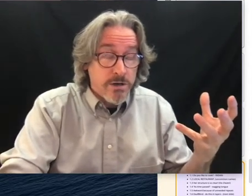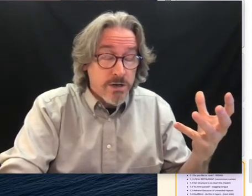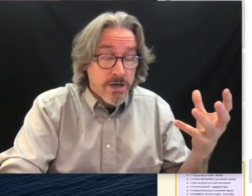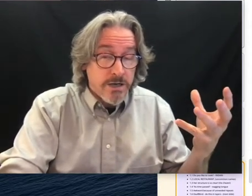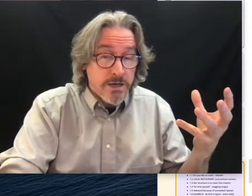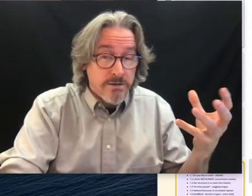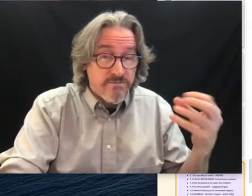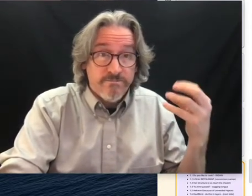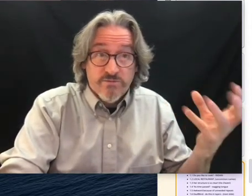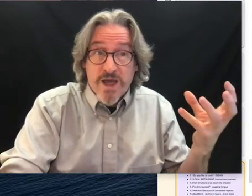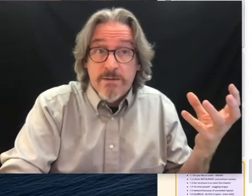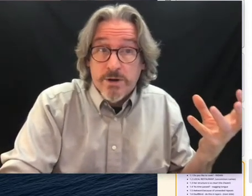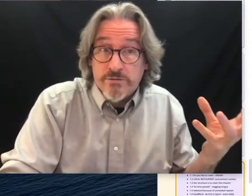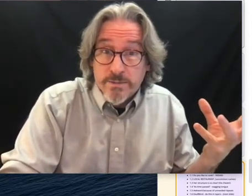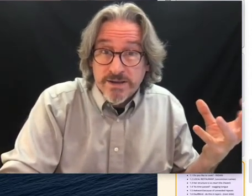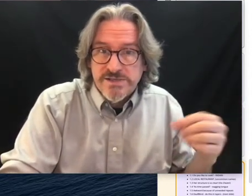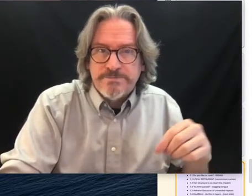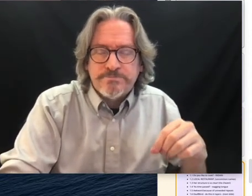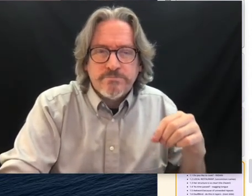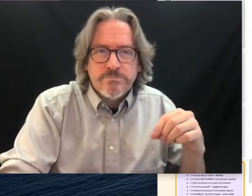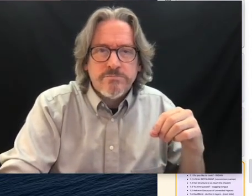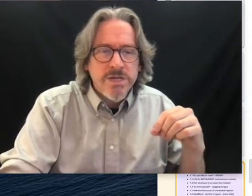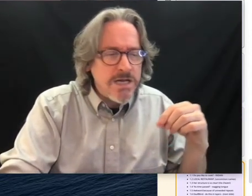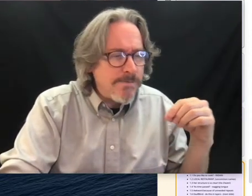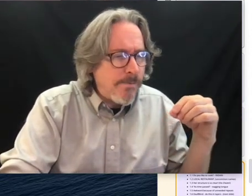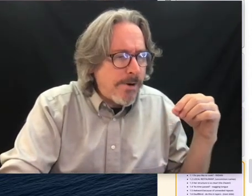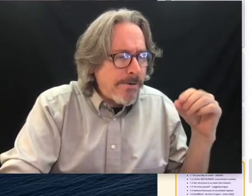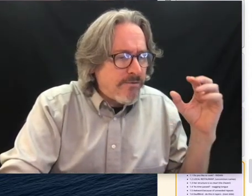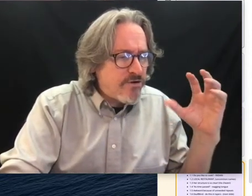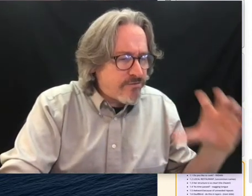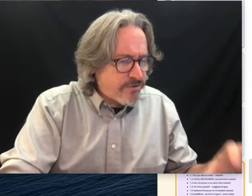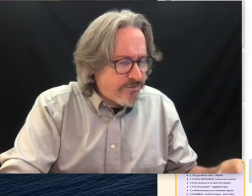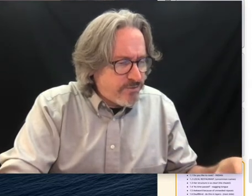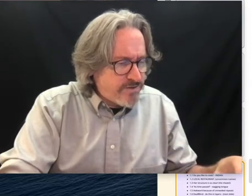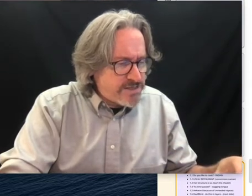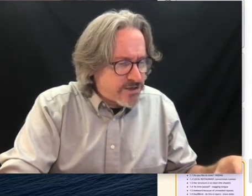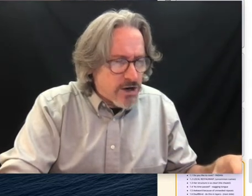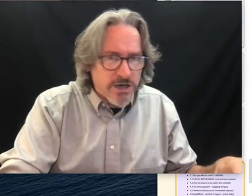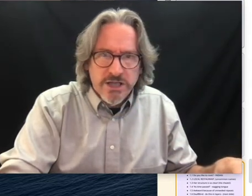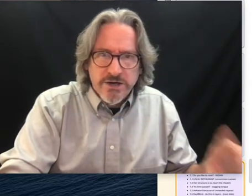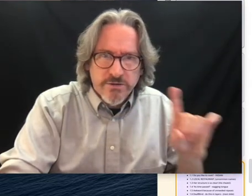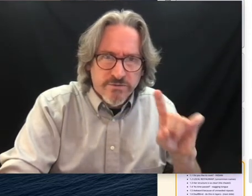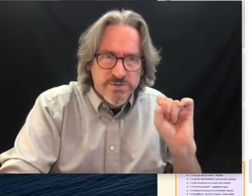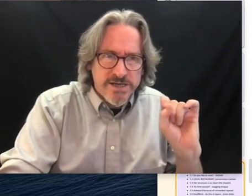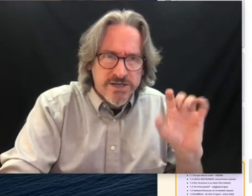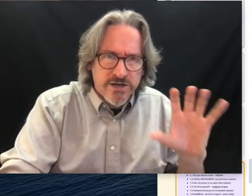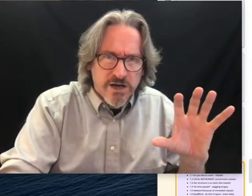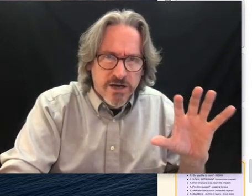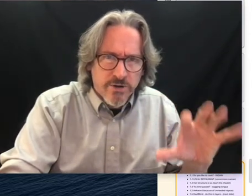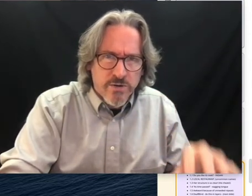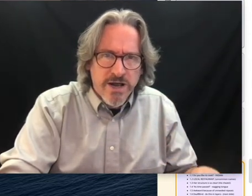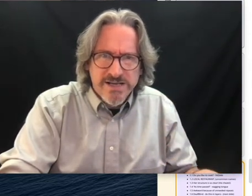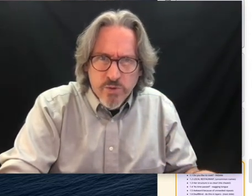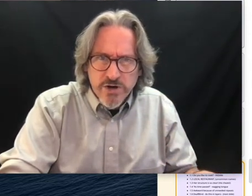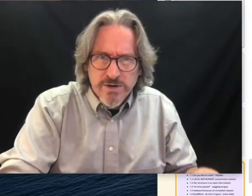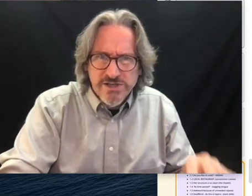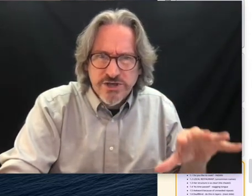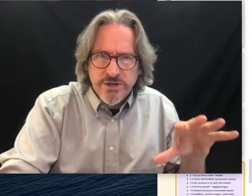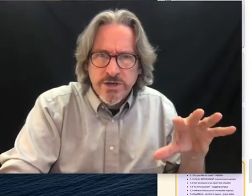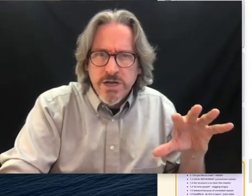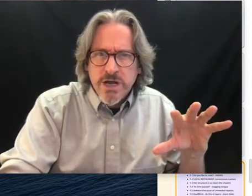more vocab under our belts. There are very few of these that are unclear. The first one has has